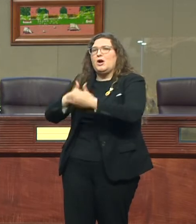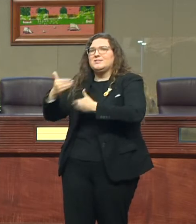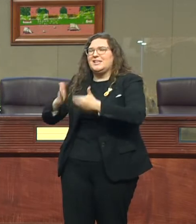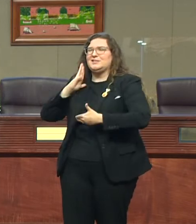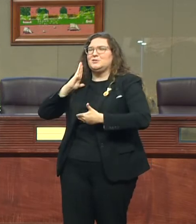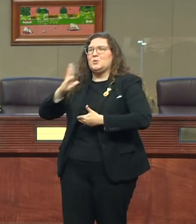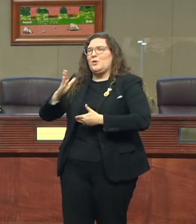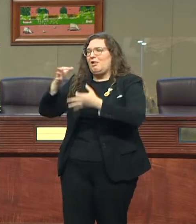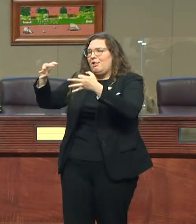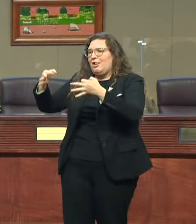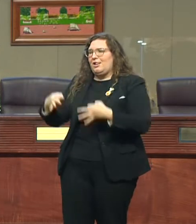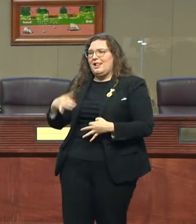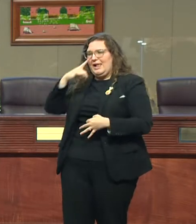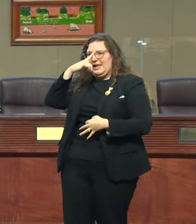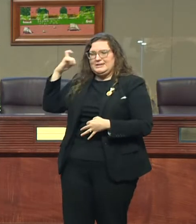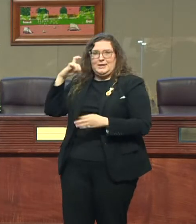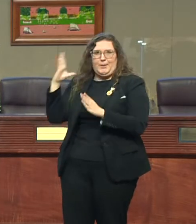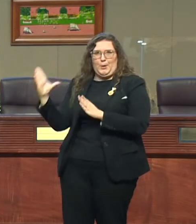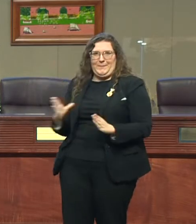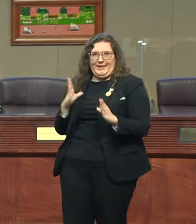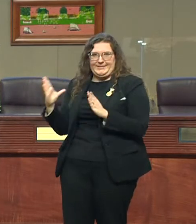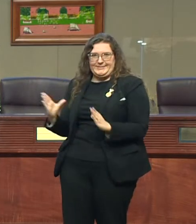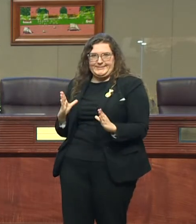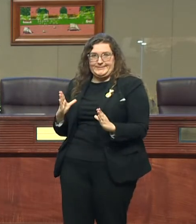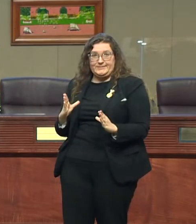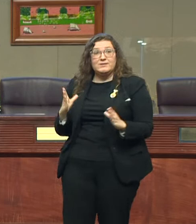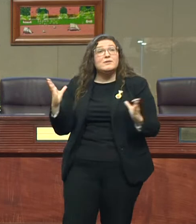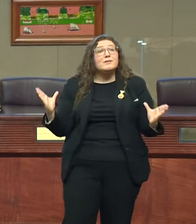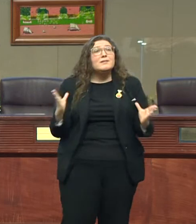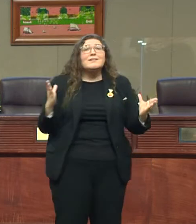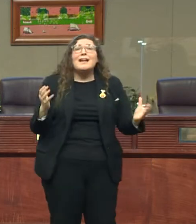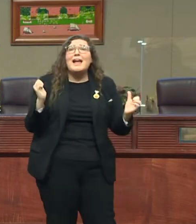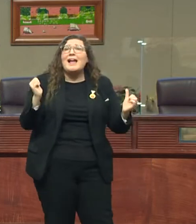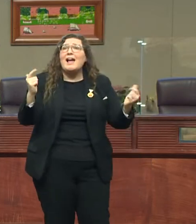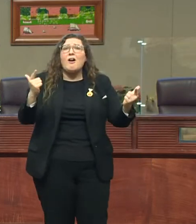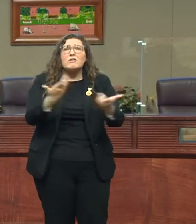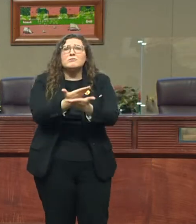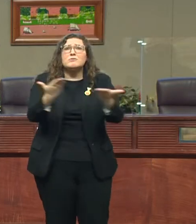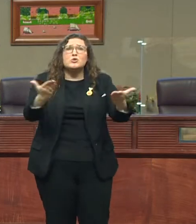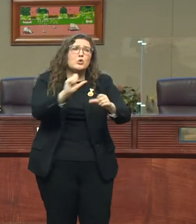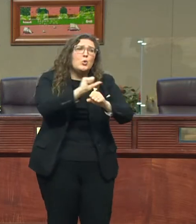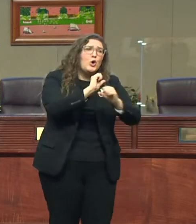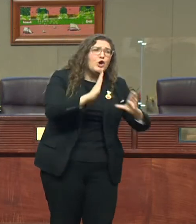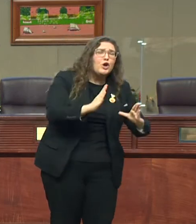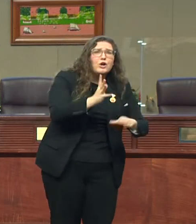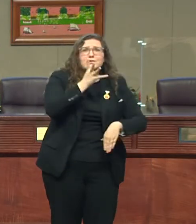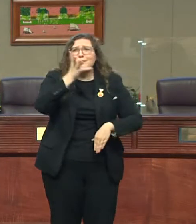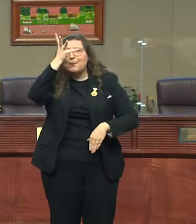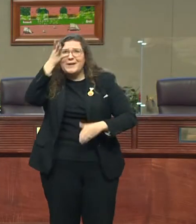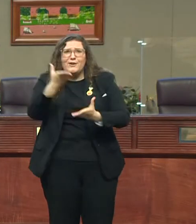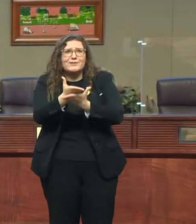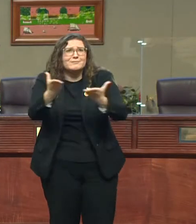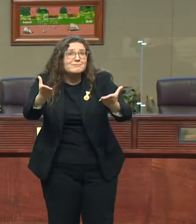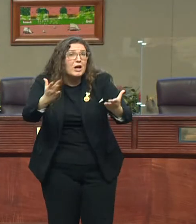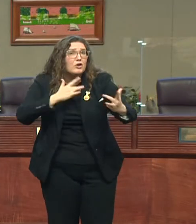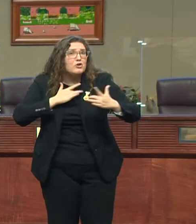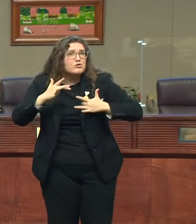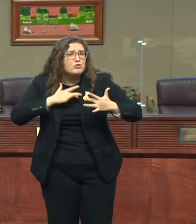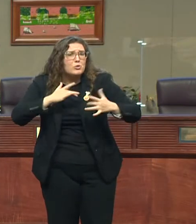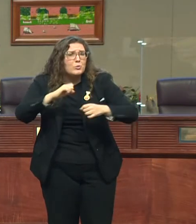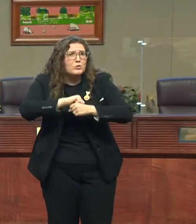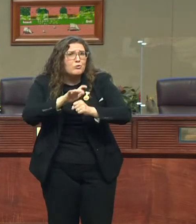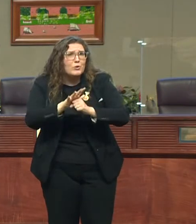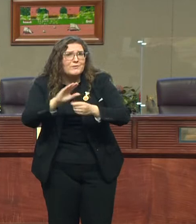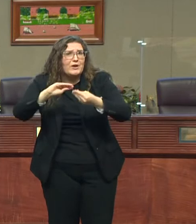We encourage any employee or any parents that have concerns about COVID-19 cases